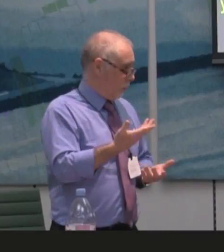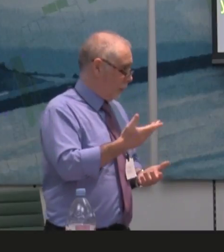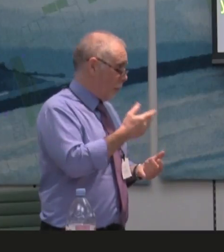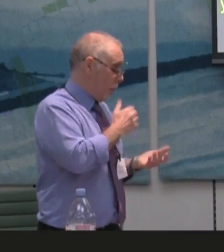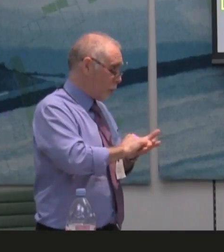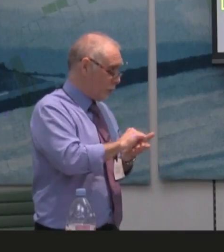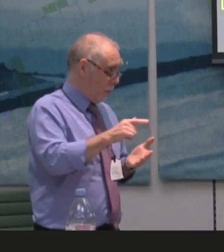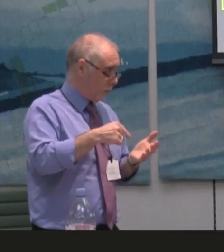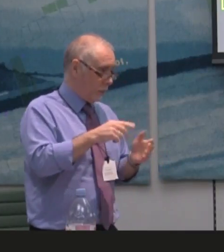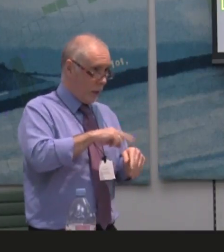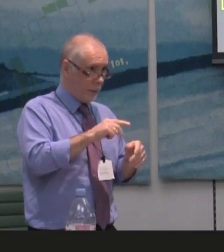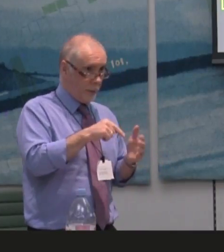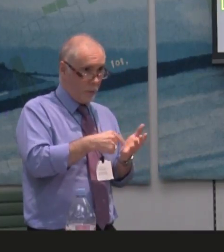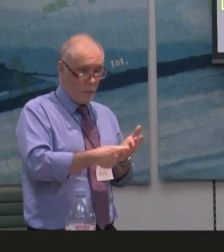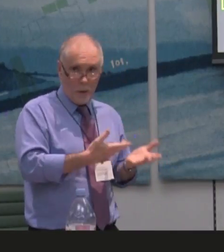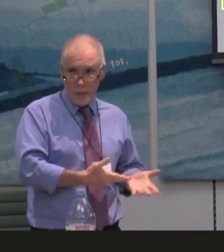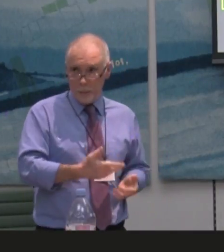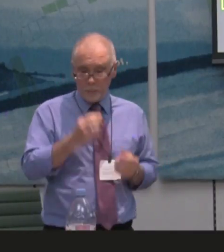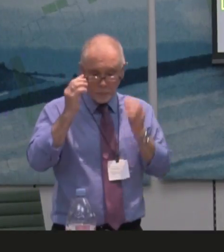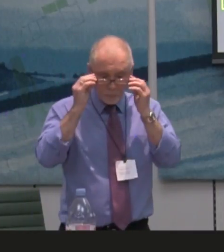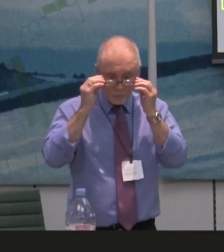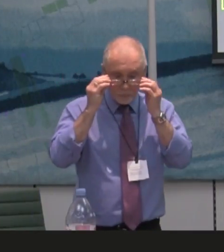I've substituted his place.